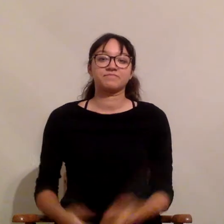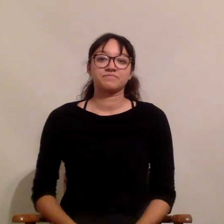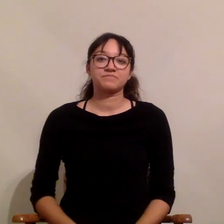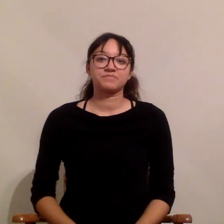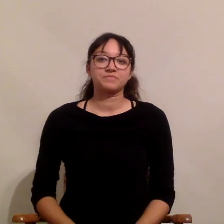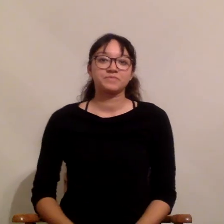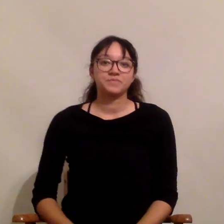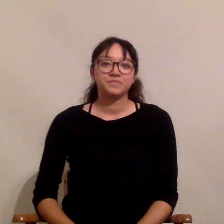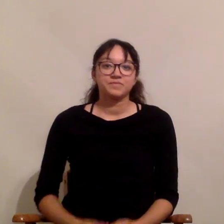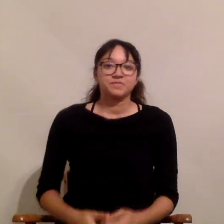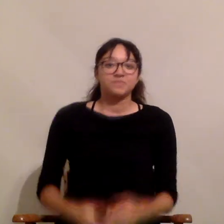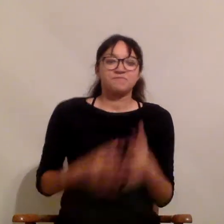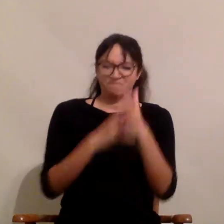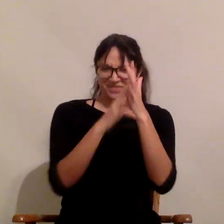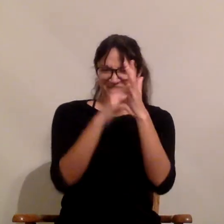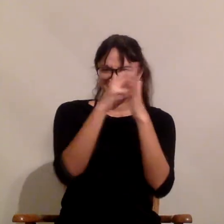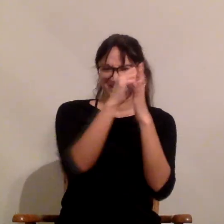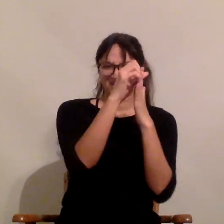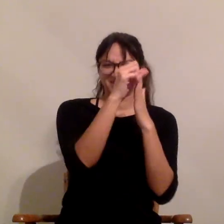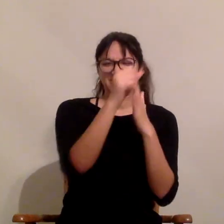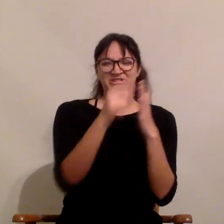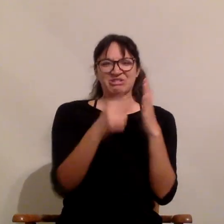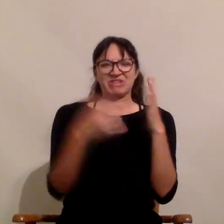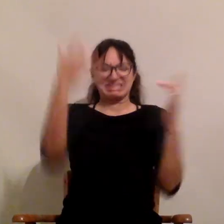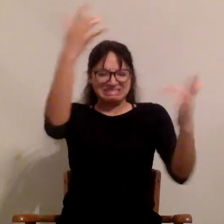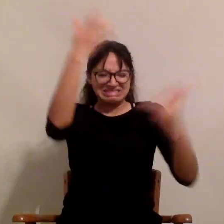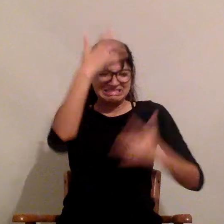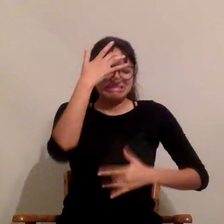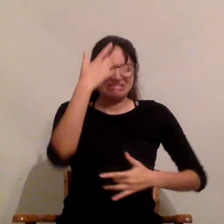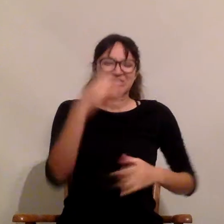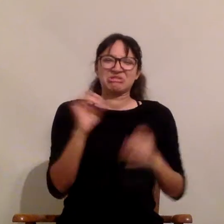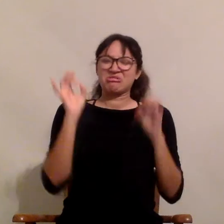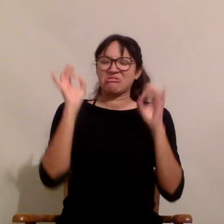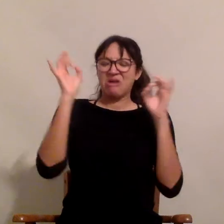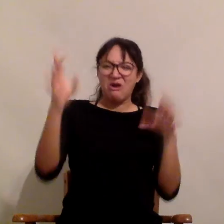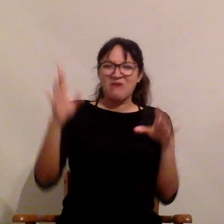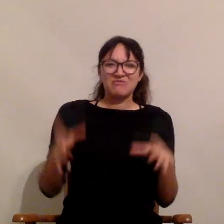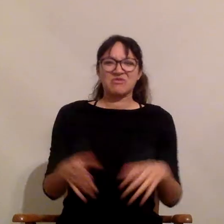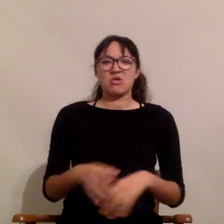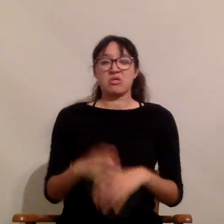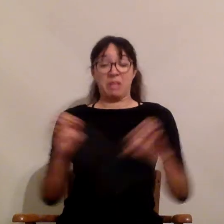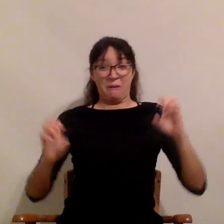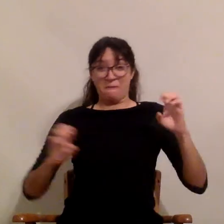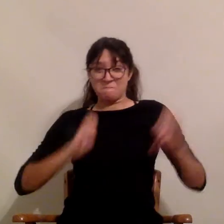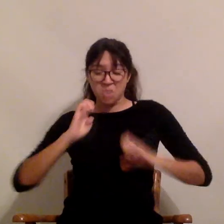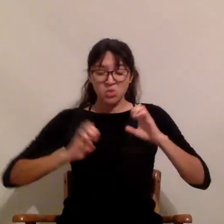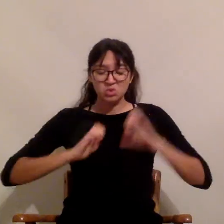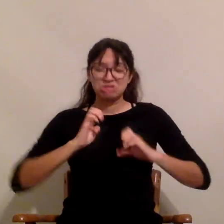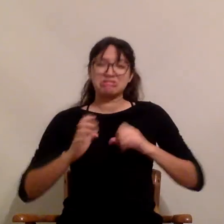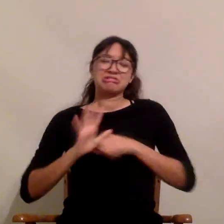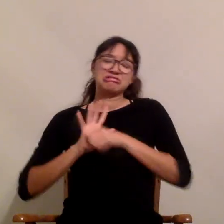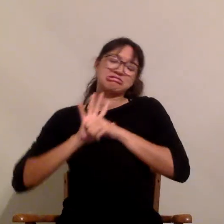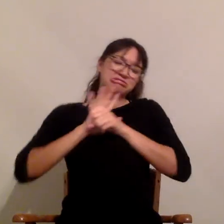Cancer. It's a devastating disease that takes an enormous emotional toll, not only on the patient, but